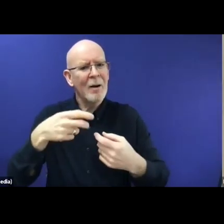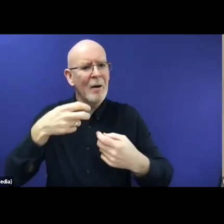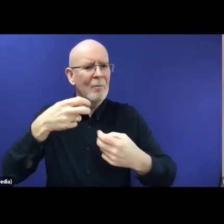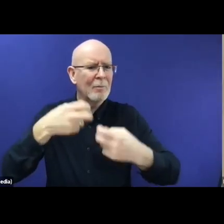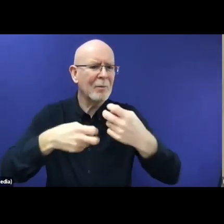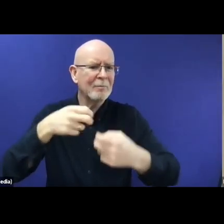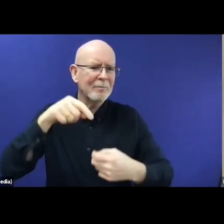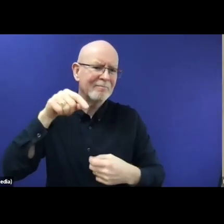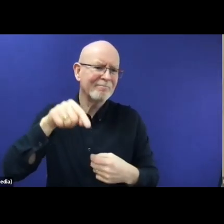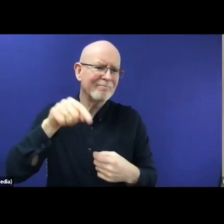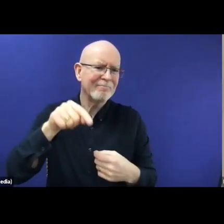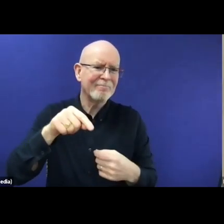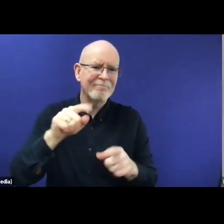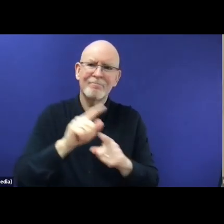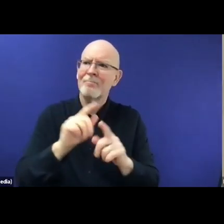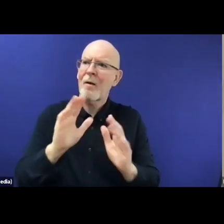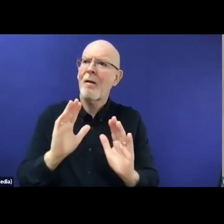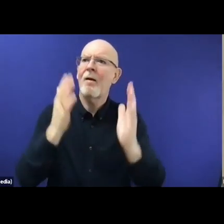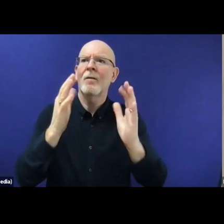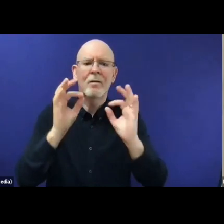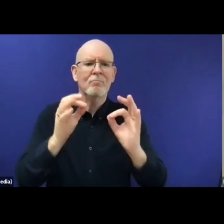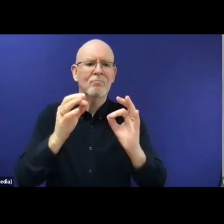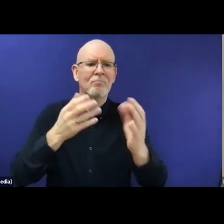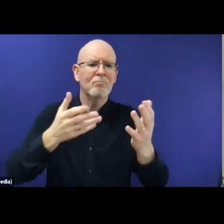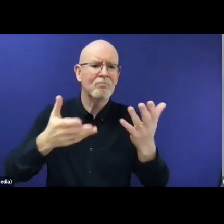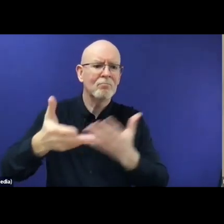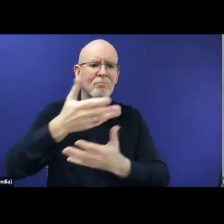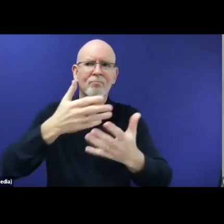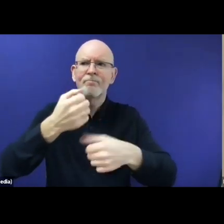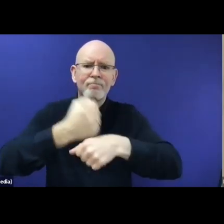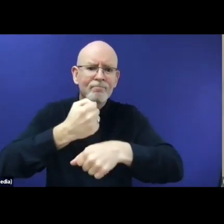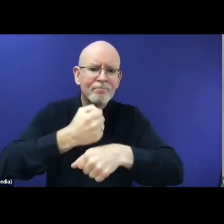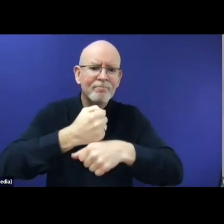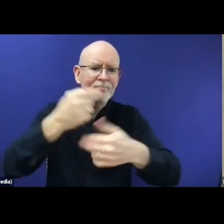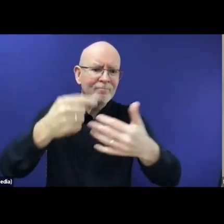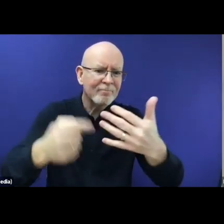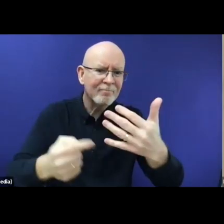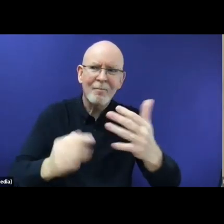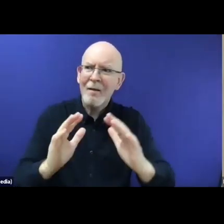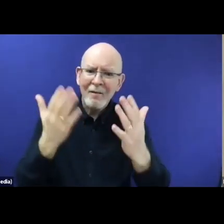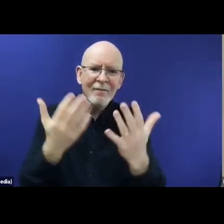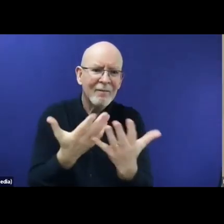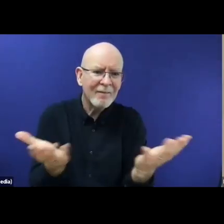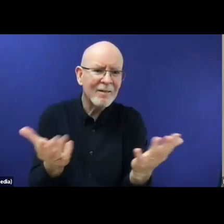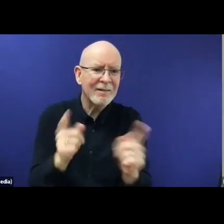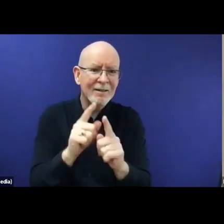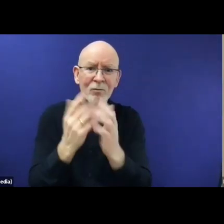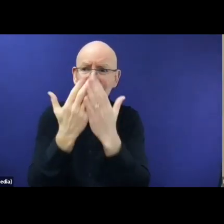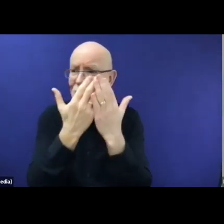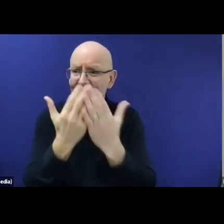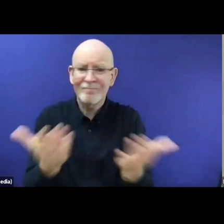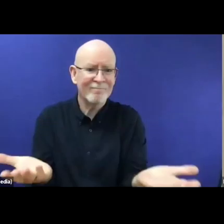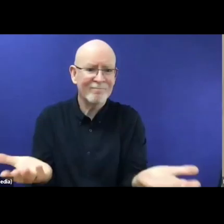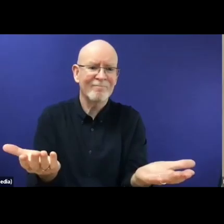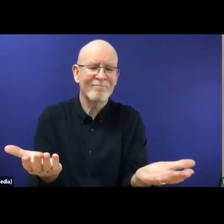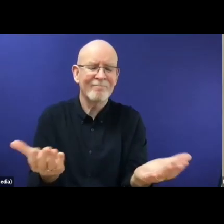see. If refugees could achieve a degree of normalcy in terms of being able to be self-reliant, to access